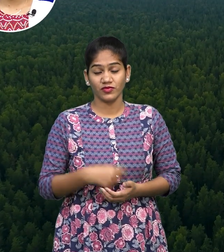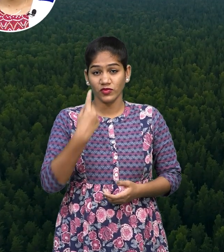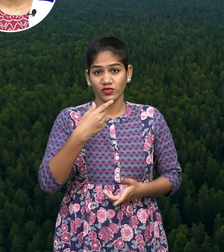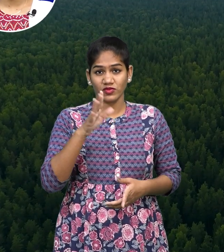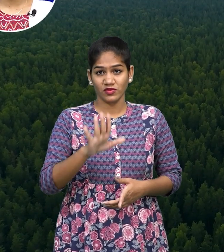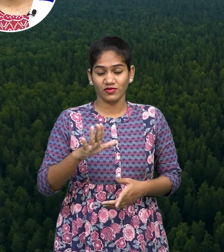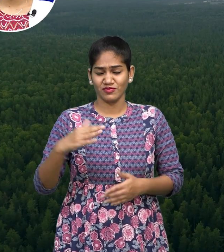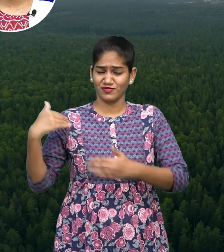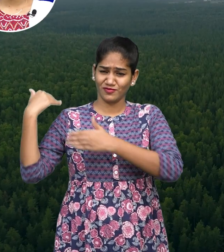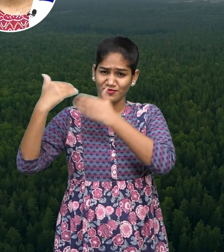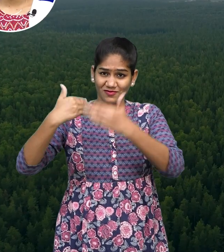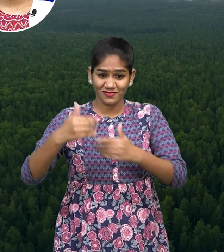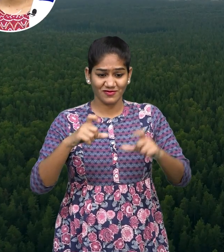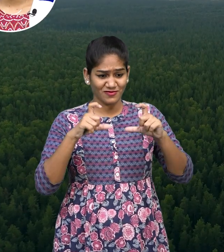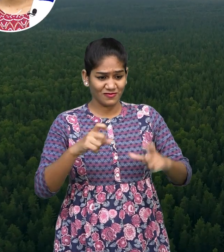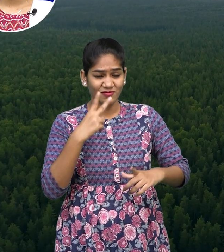taking care of